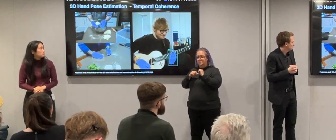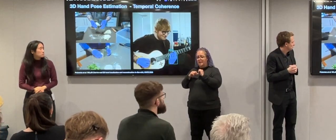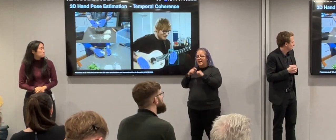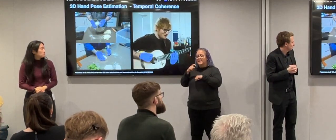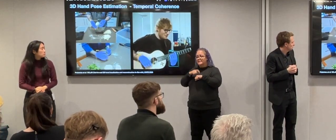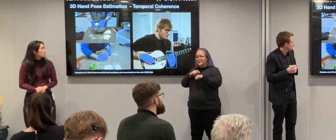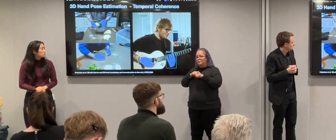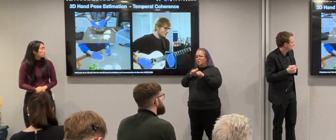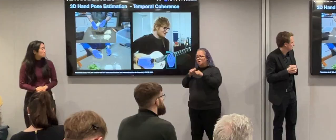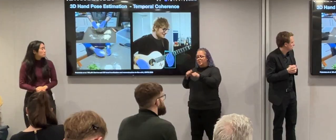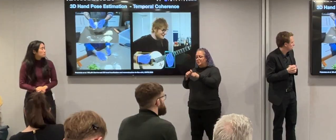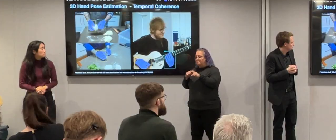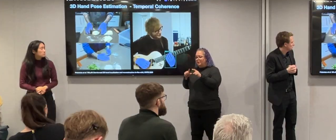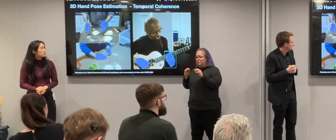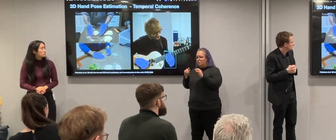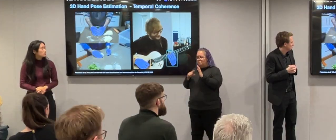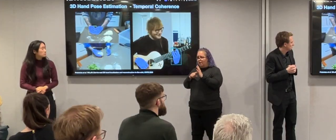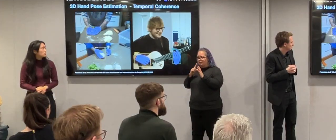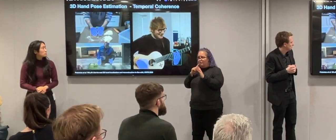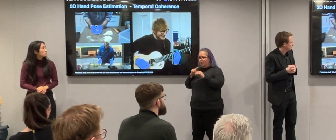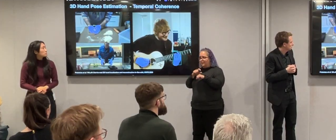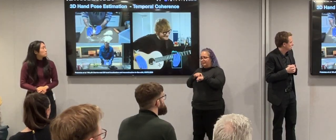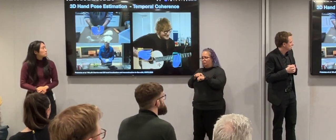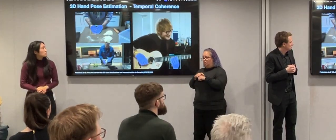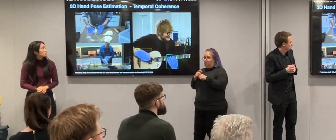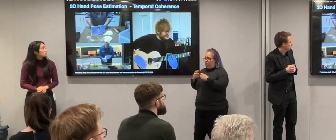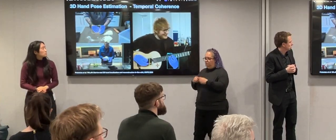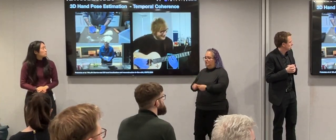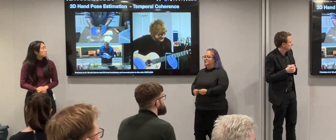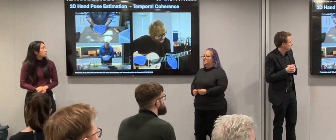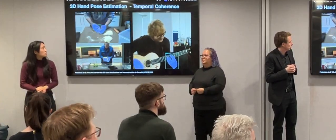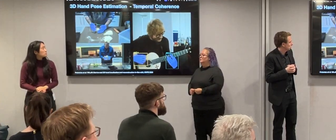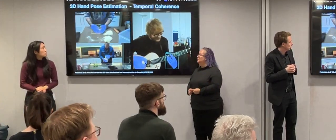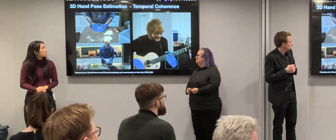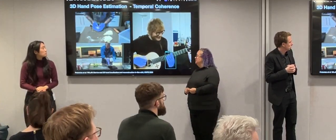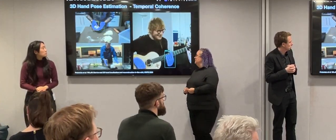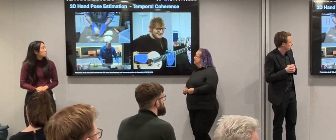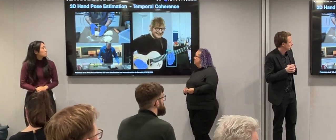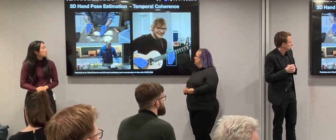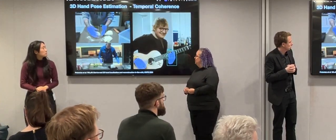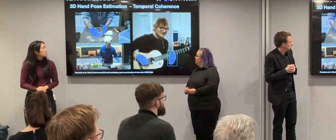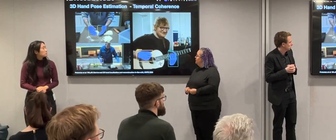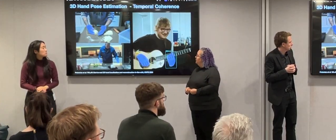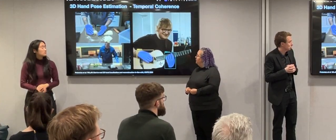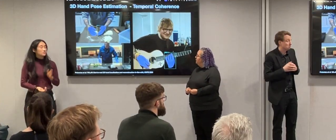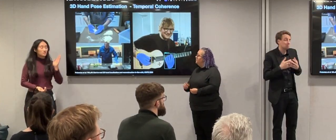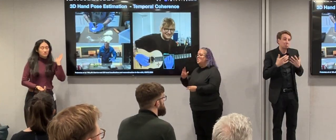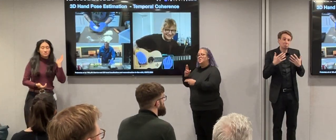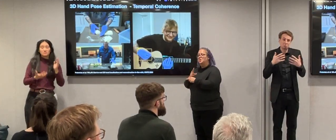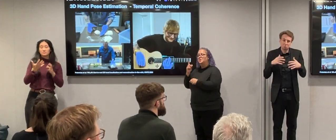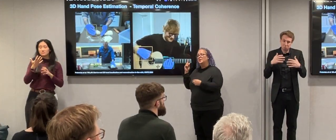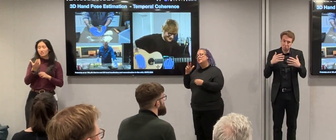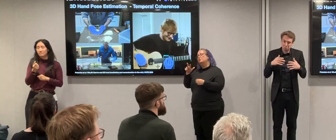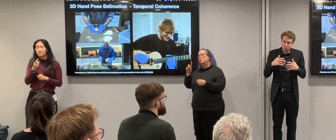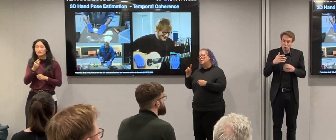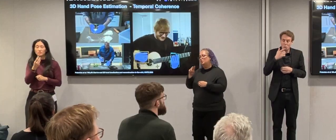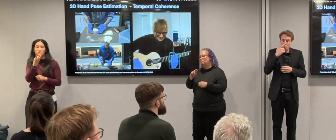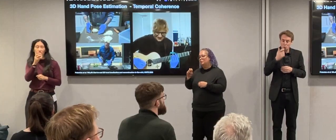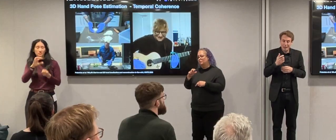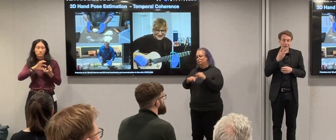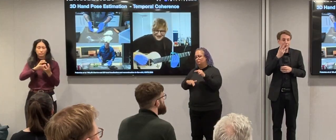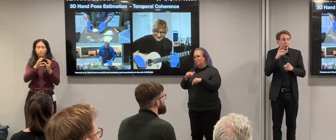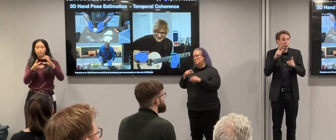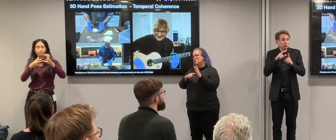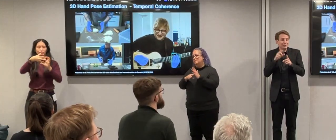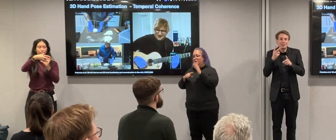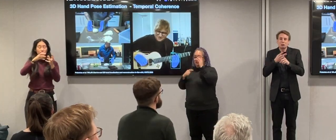for the temporal consistency. So now using this 3D reconstruction model, we can build our system